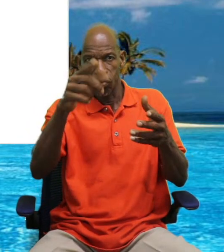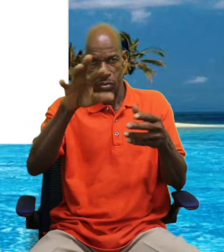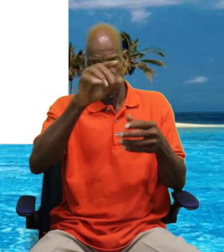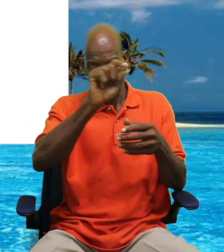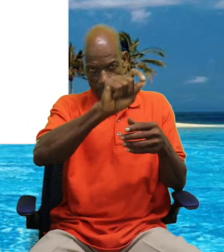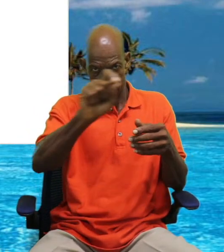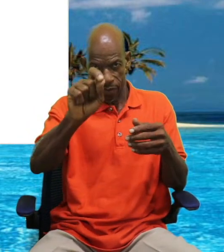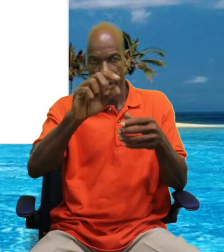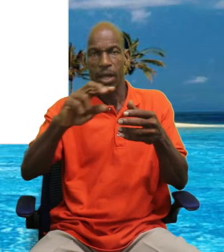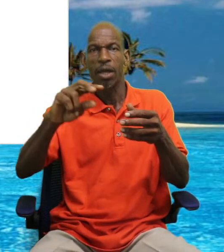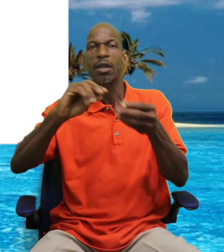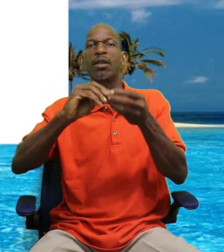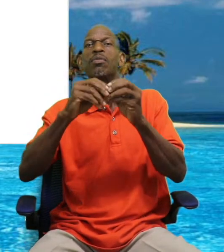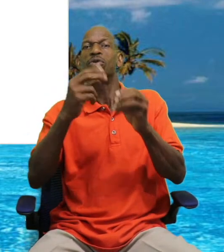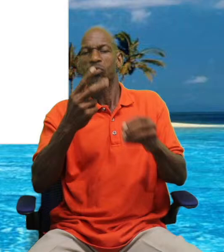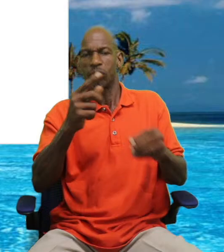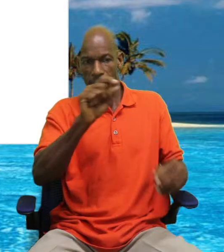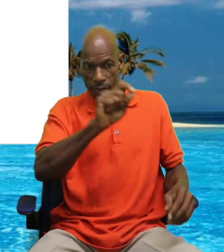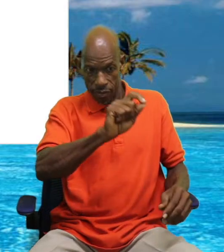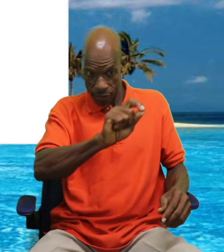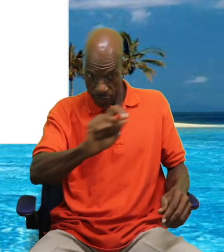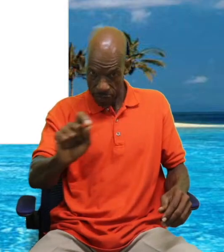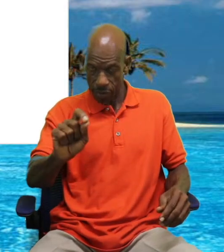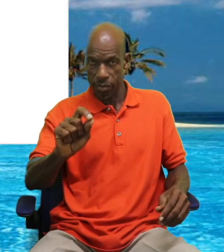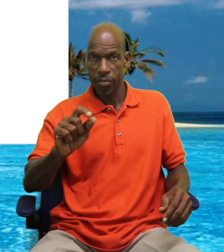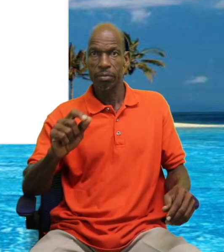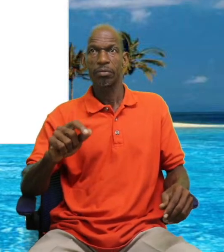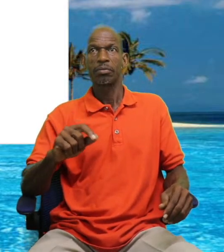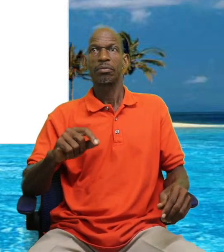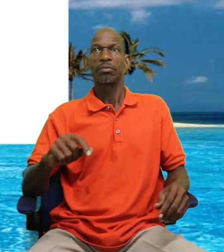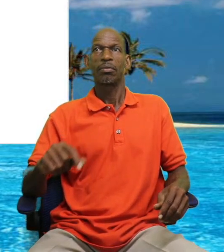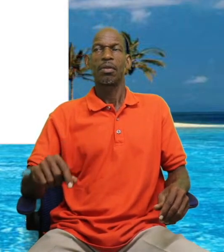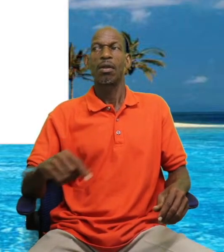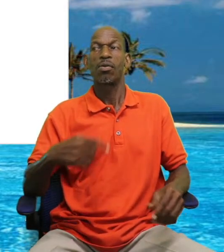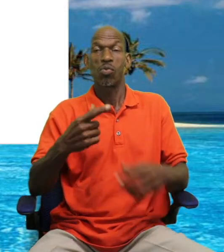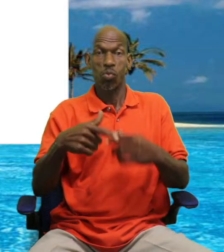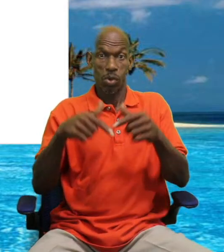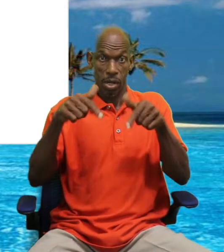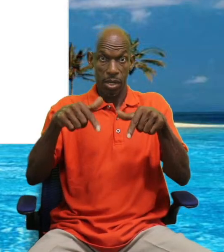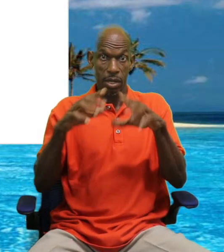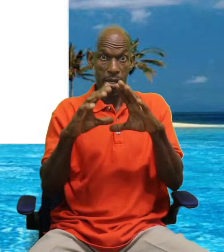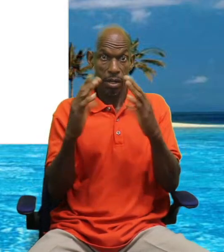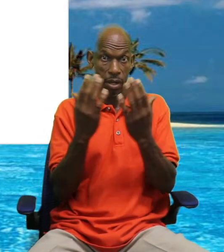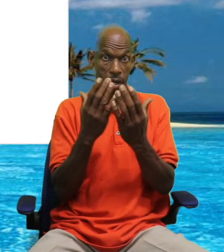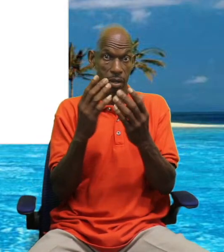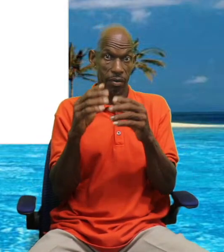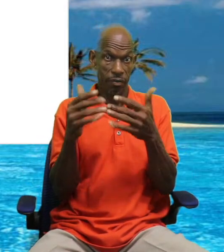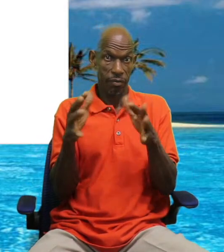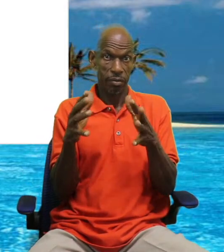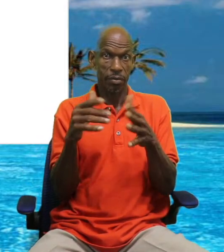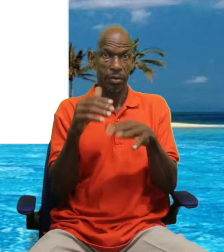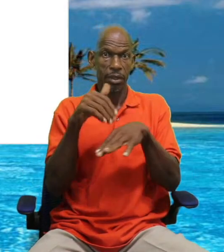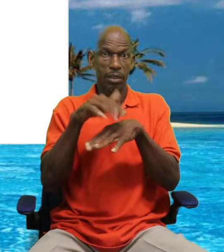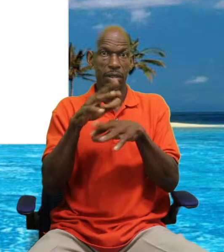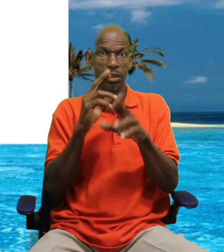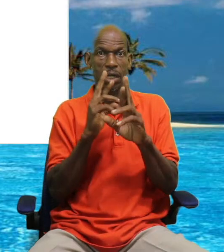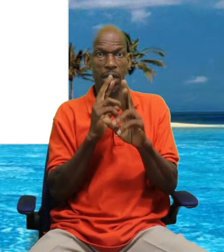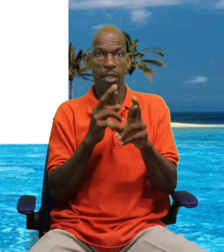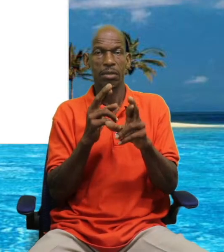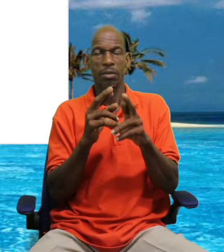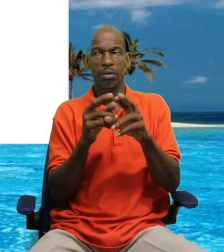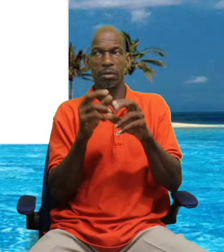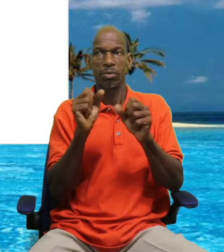Okay. At the end of when we finish this class, I would like to send all of it first. So I know Sabrina now come